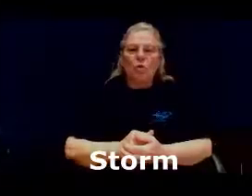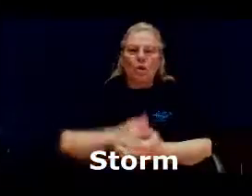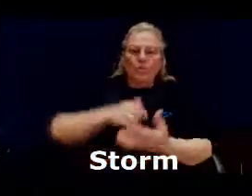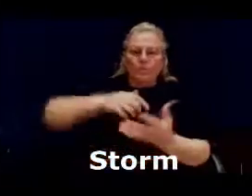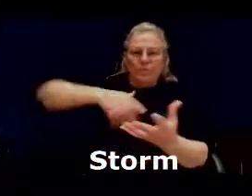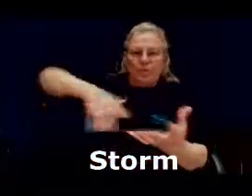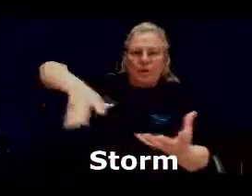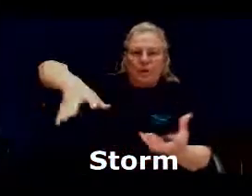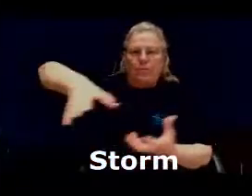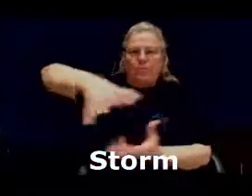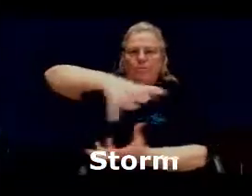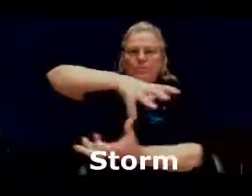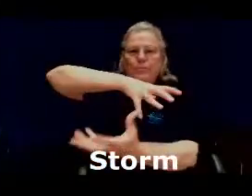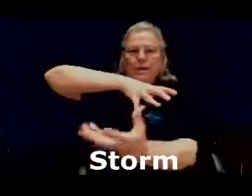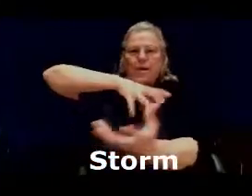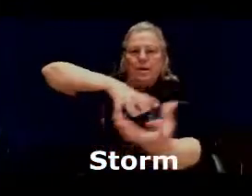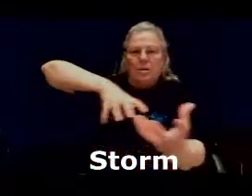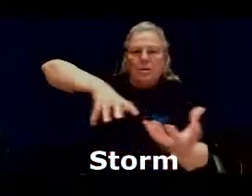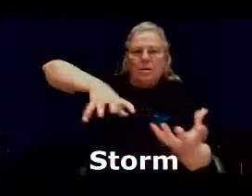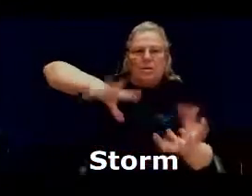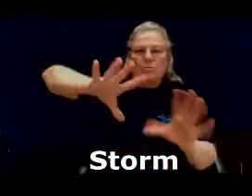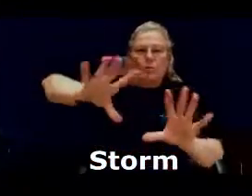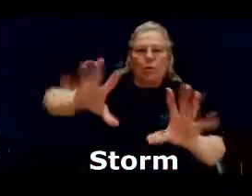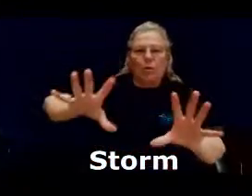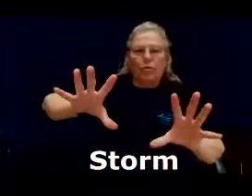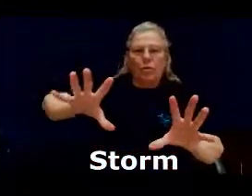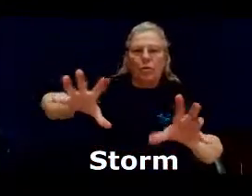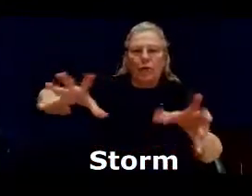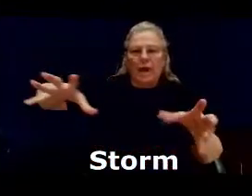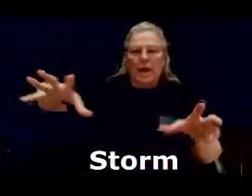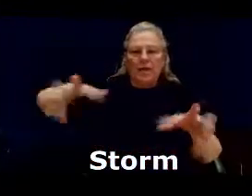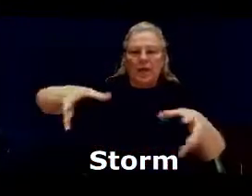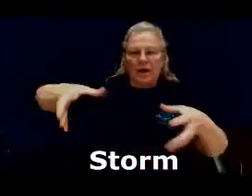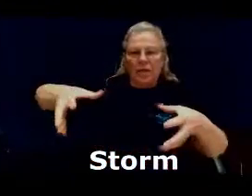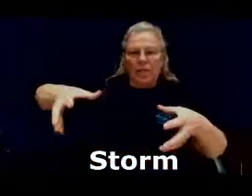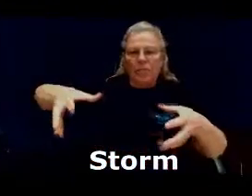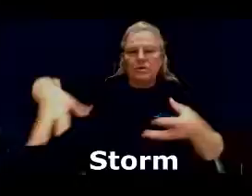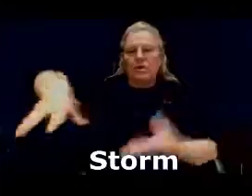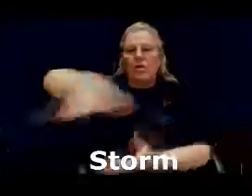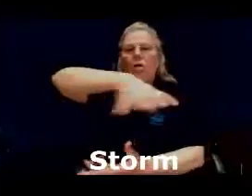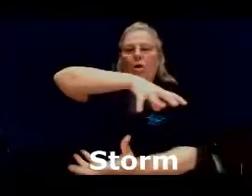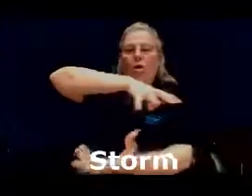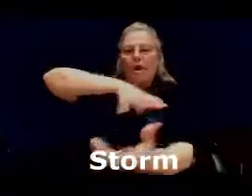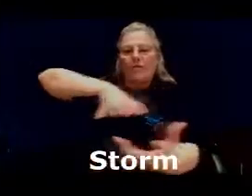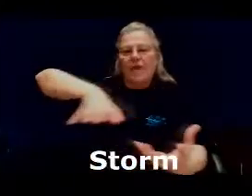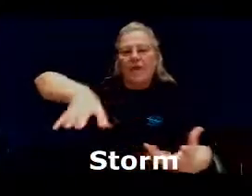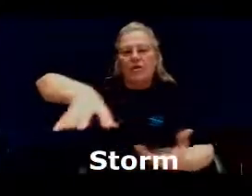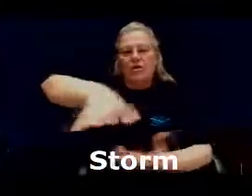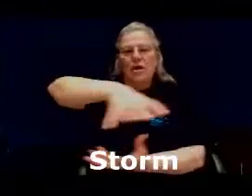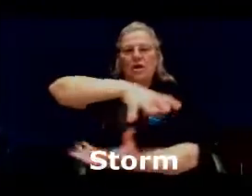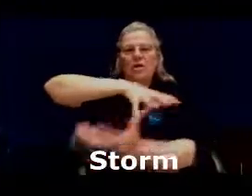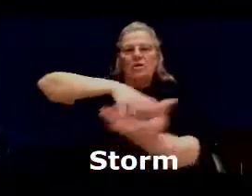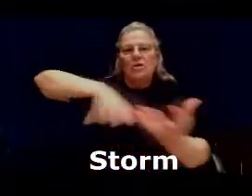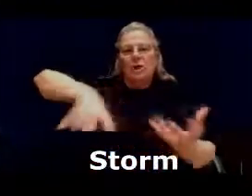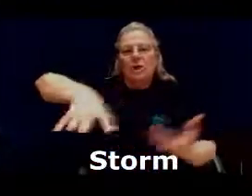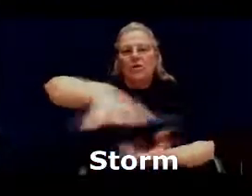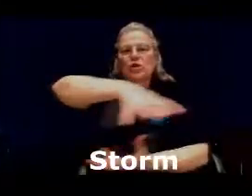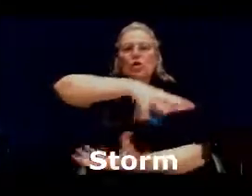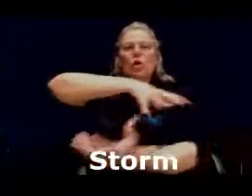Storm. Big, both open hands, kind of almost in a claw-like fashion, like you're